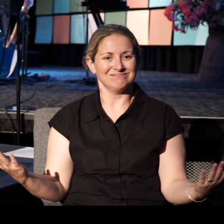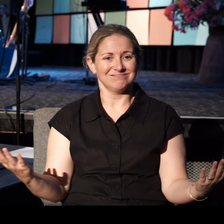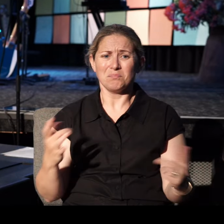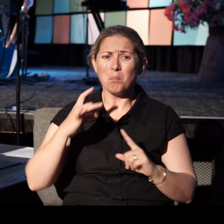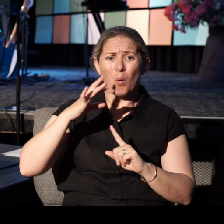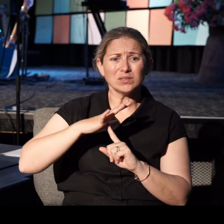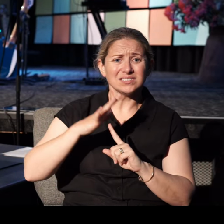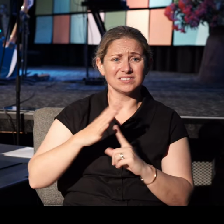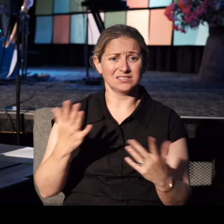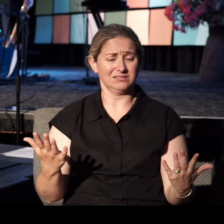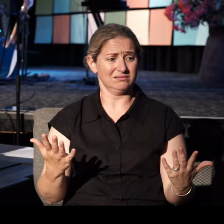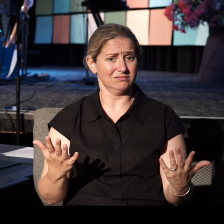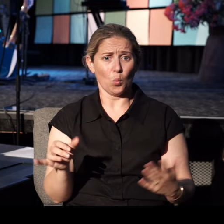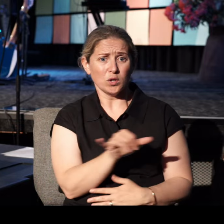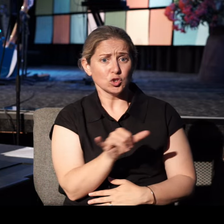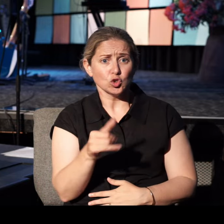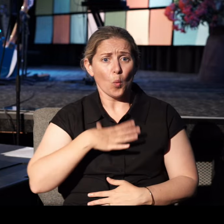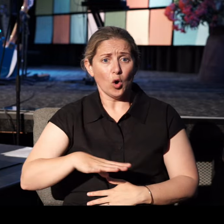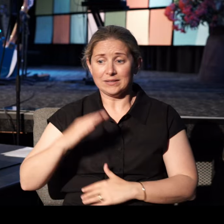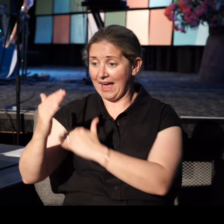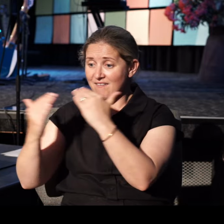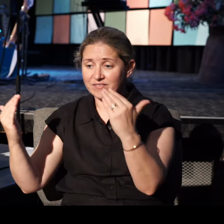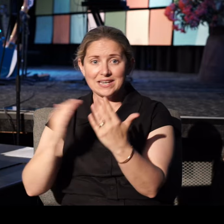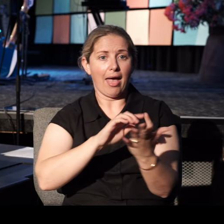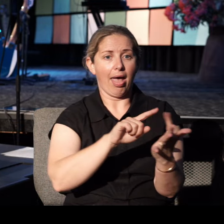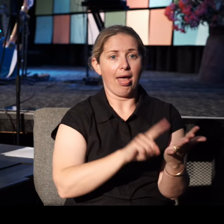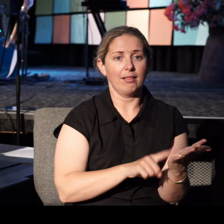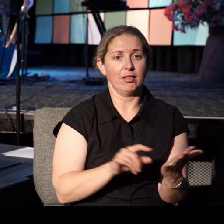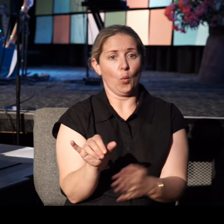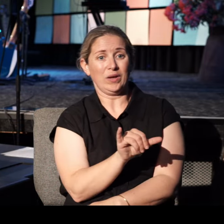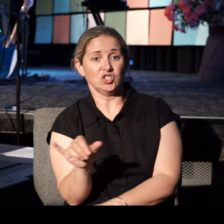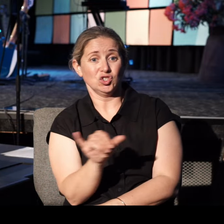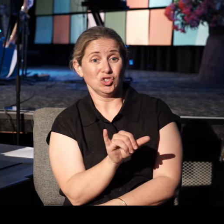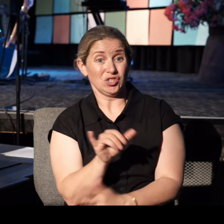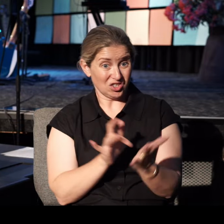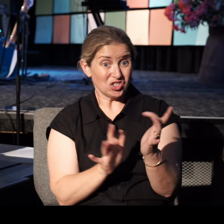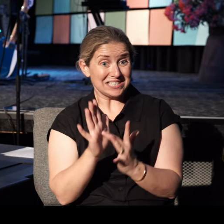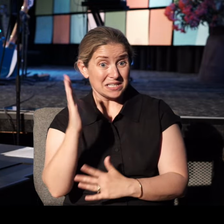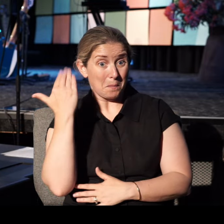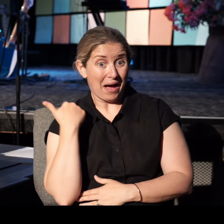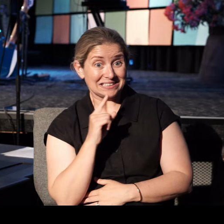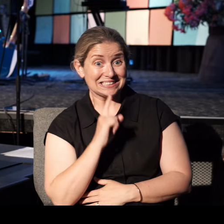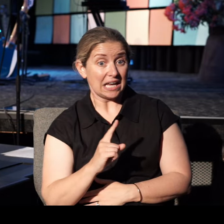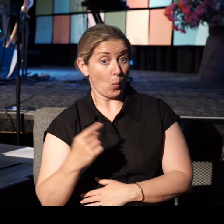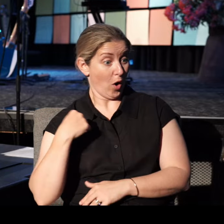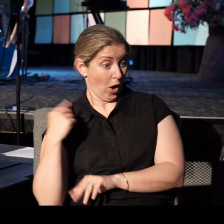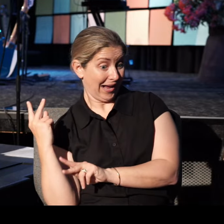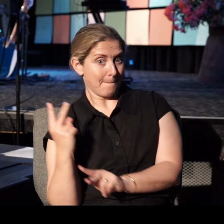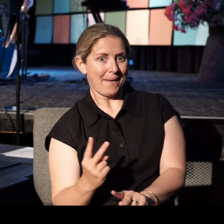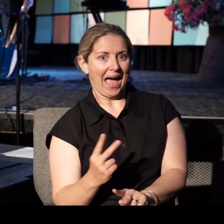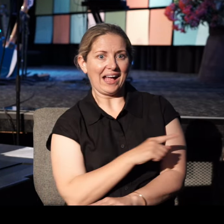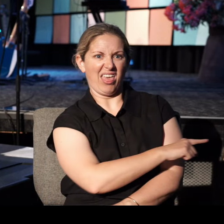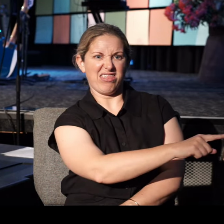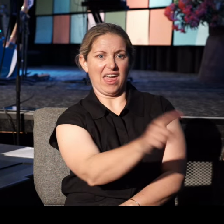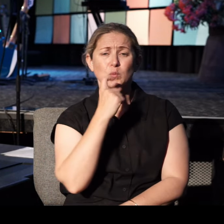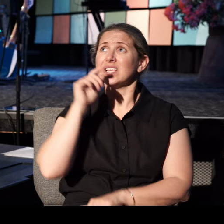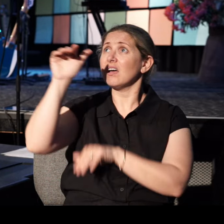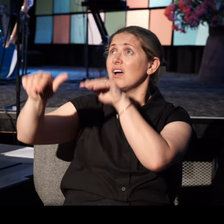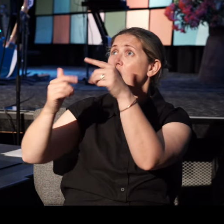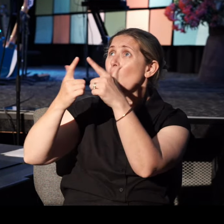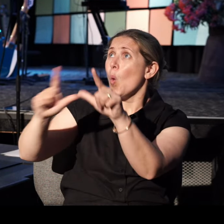Jesus says in Matthew chapter 7 that many will stand before Me on the last day and say, Lord, Lord, didn't we? And He'll say, depart from Me, I never knew